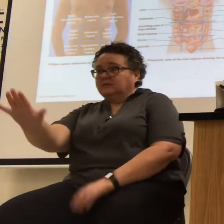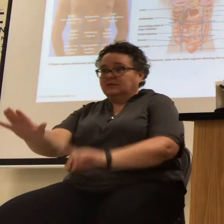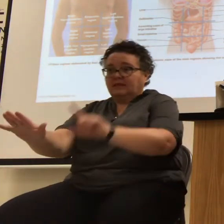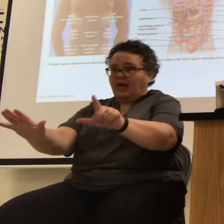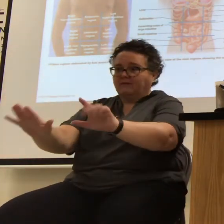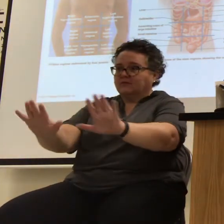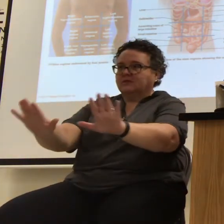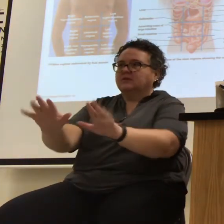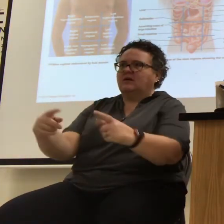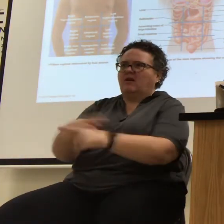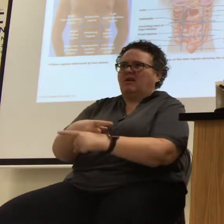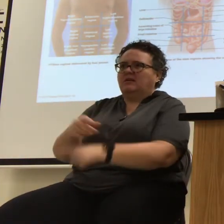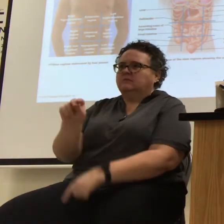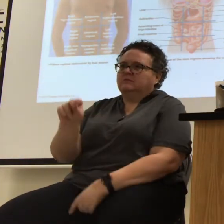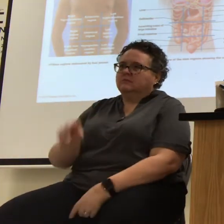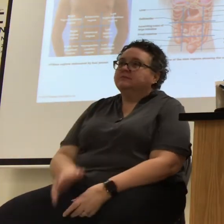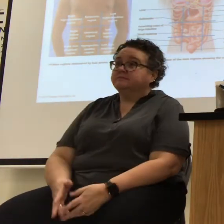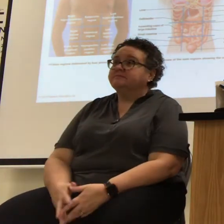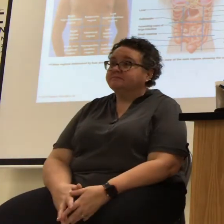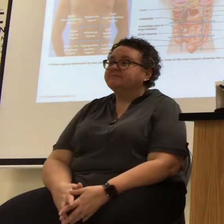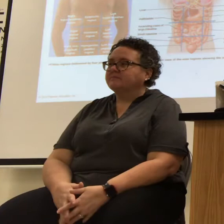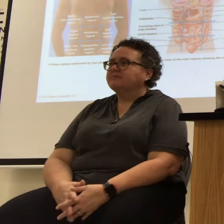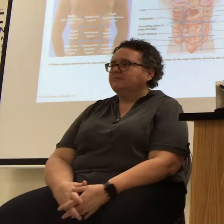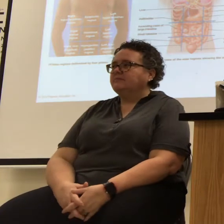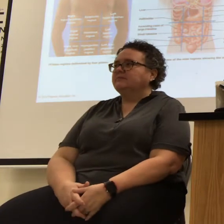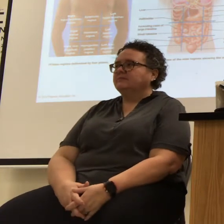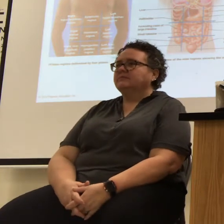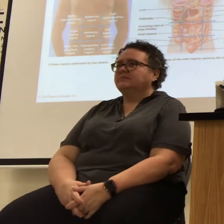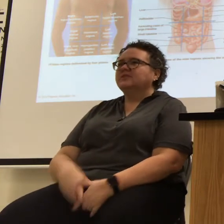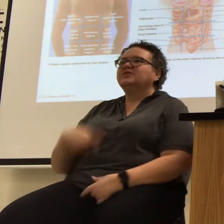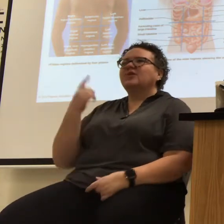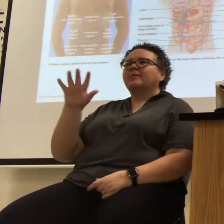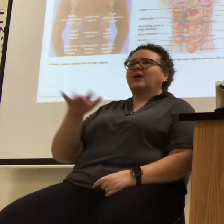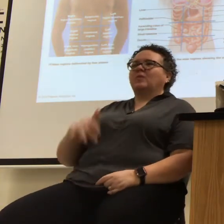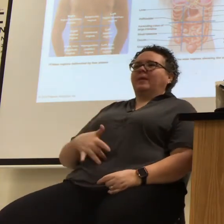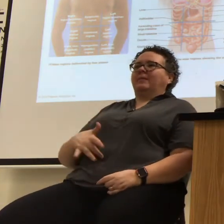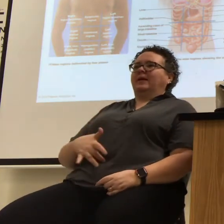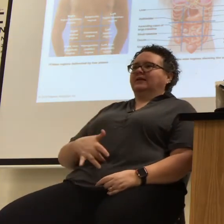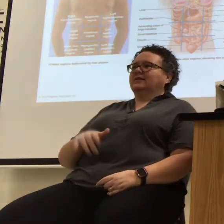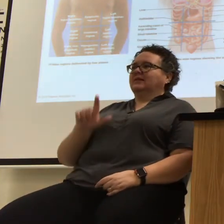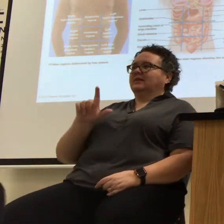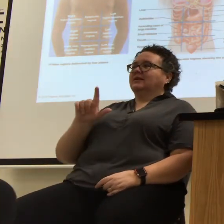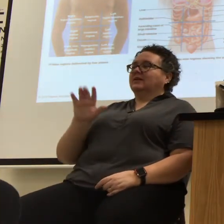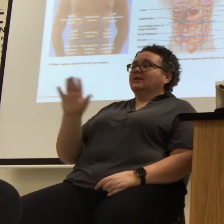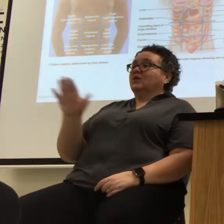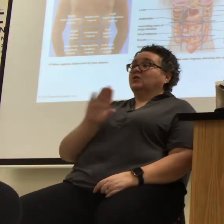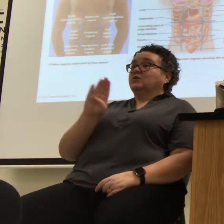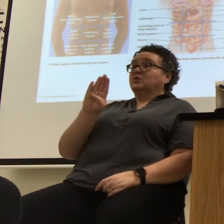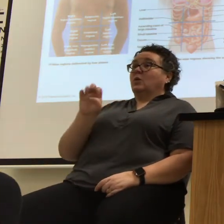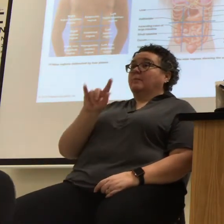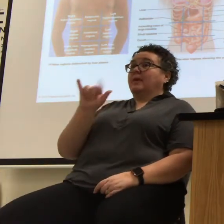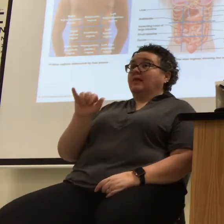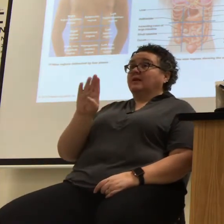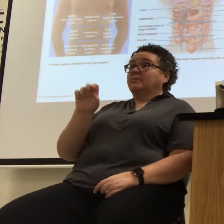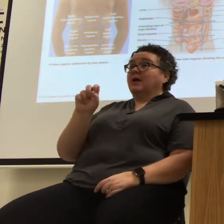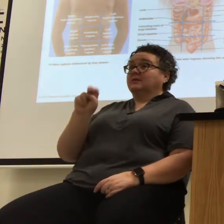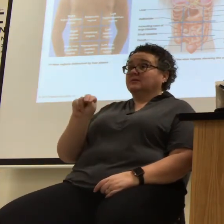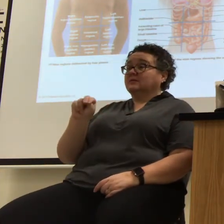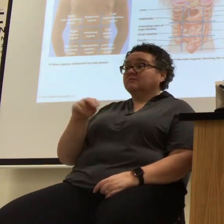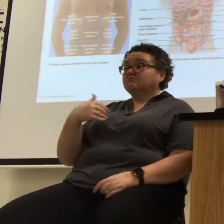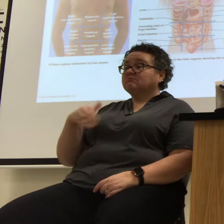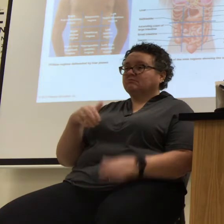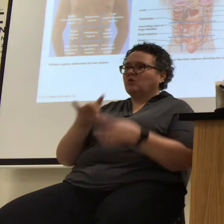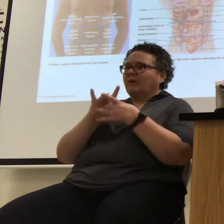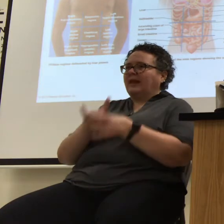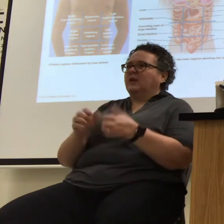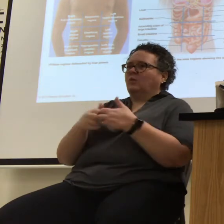Umbilical region. Your belly button. And that's a good landmark. As it turns out, in terms of physics,